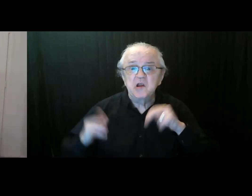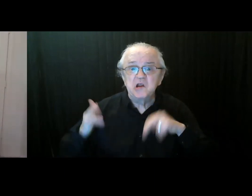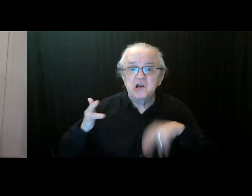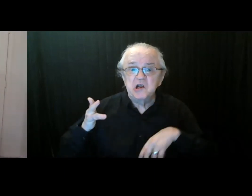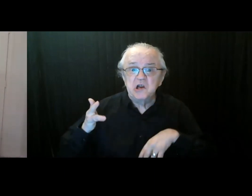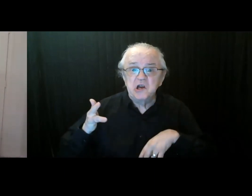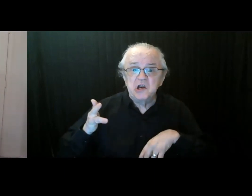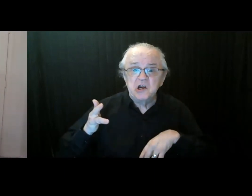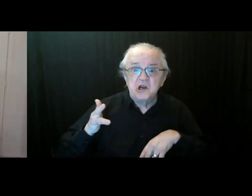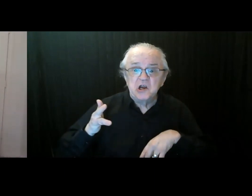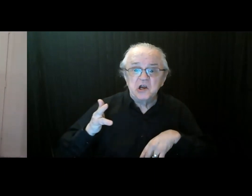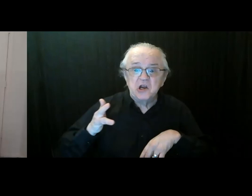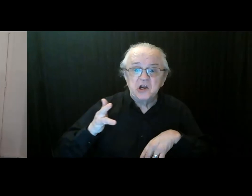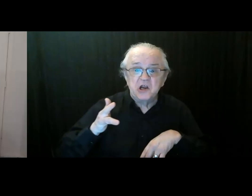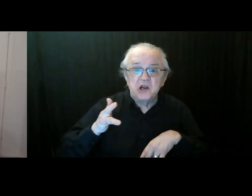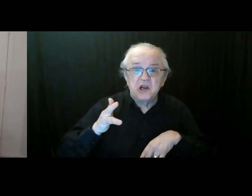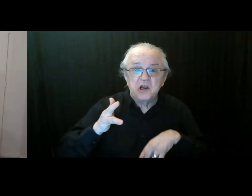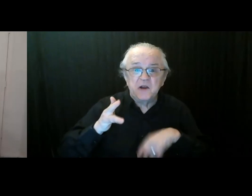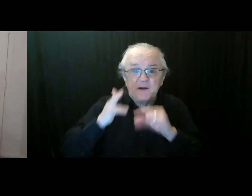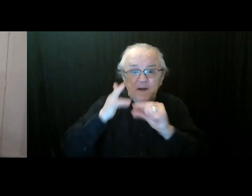runs over